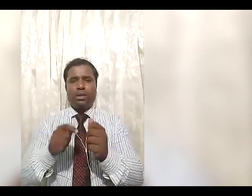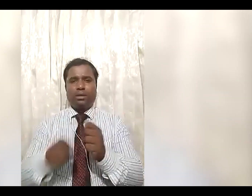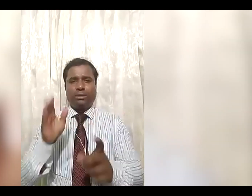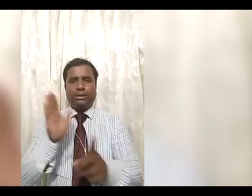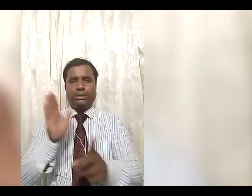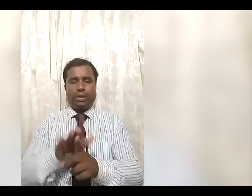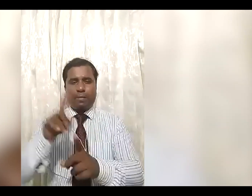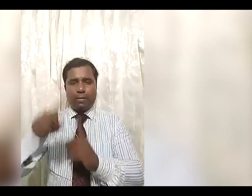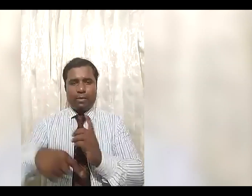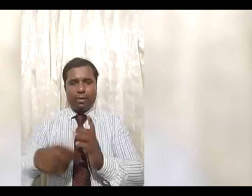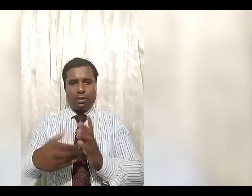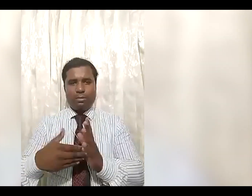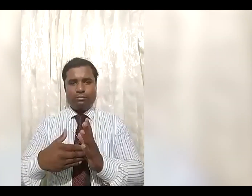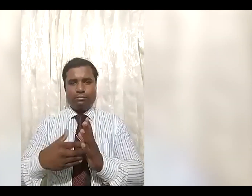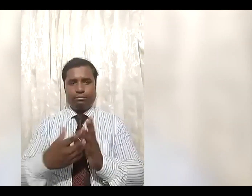recommend.